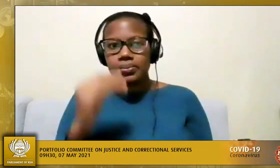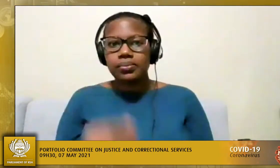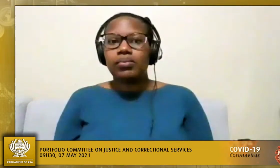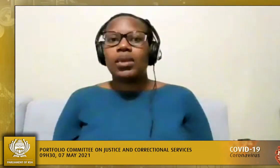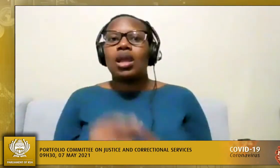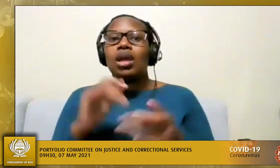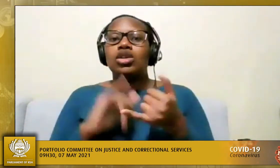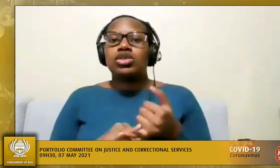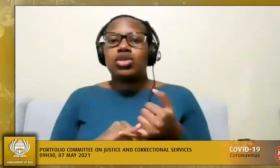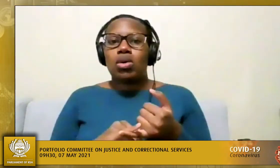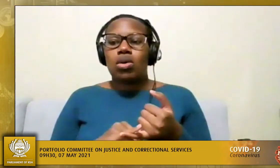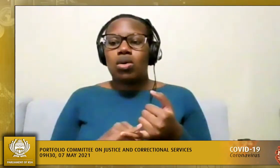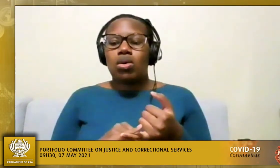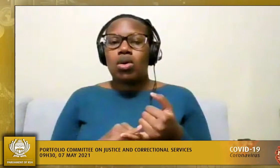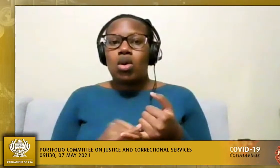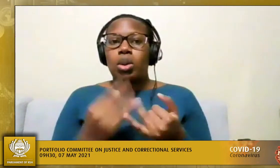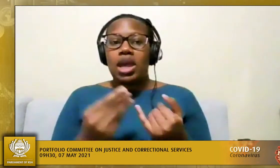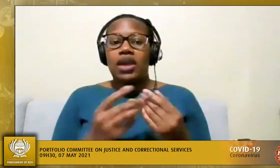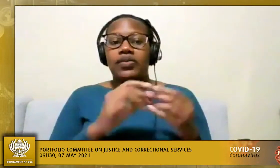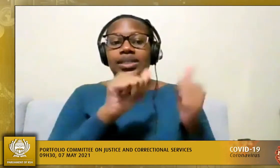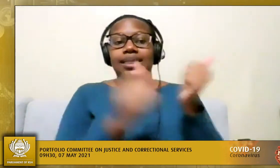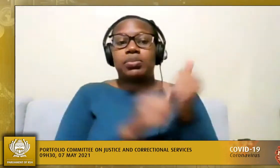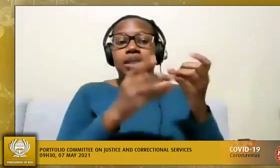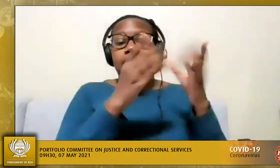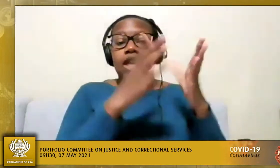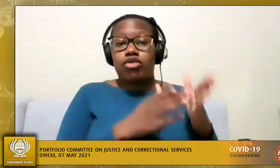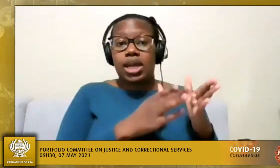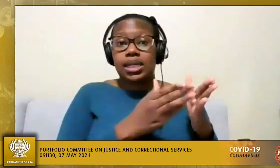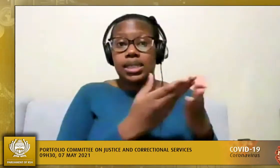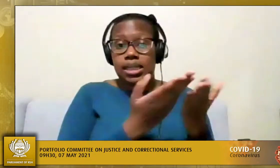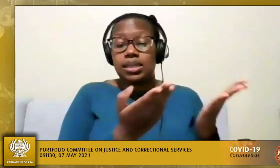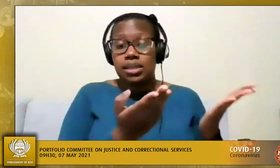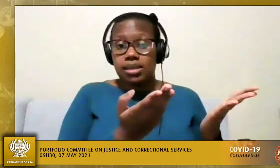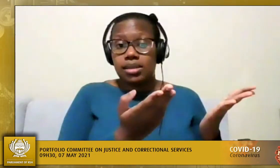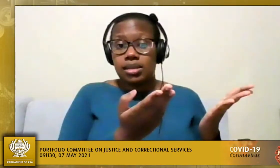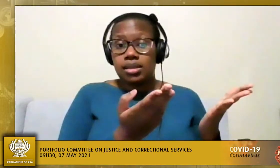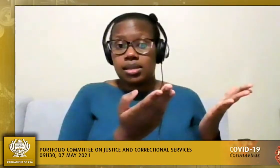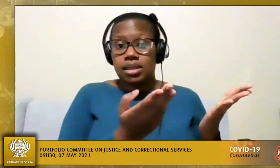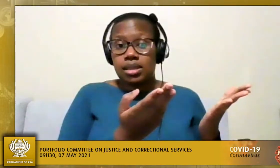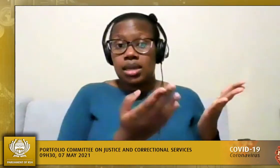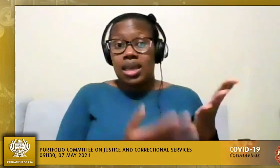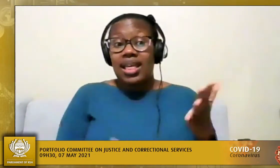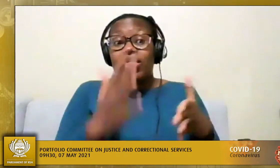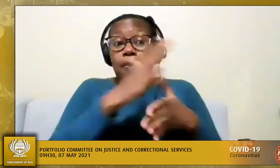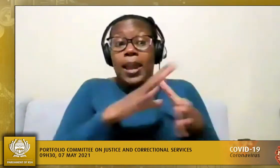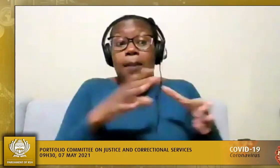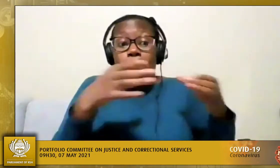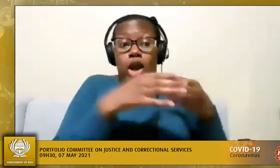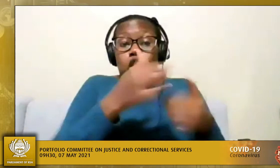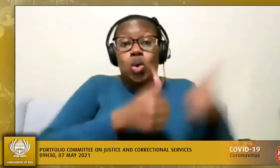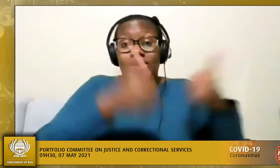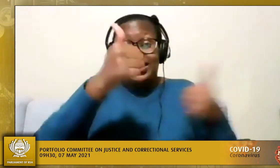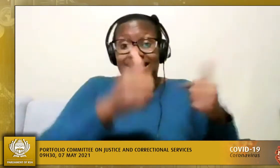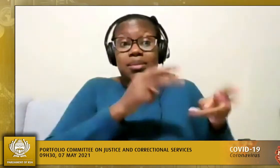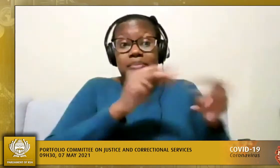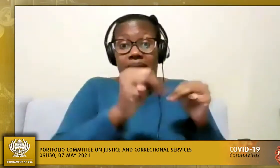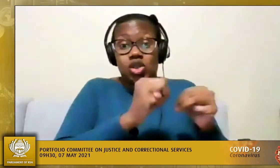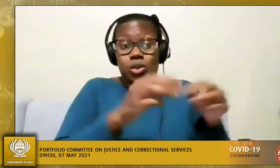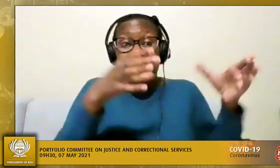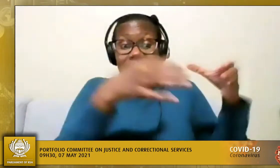so what we have is the Deputy directors uh the the main body of your Senior Management